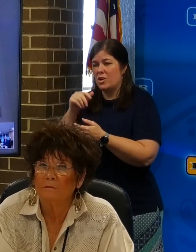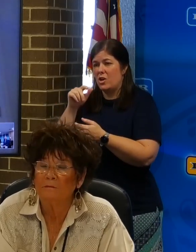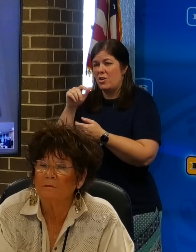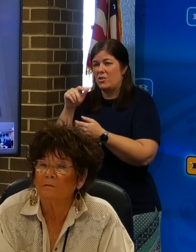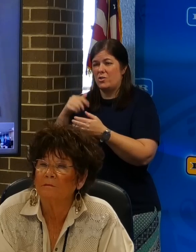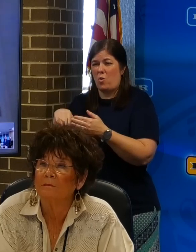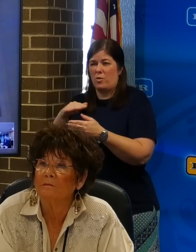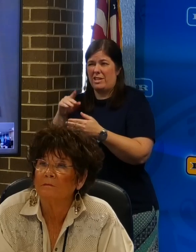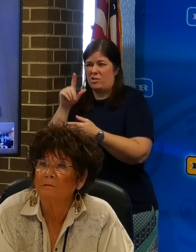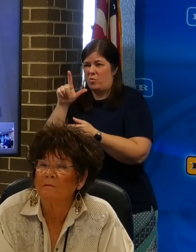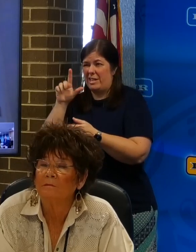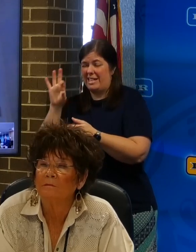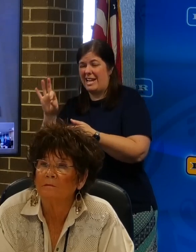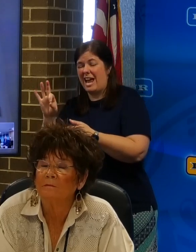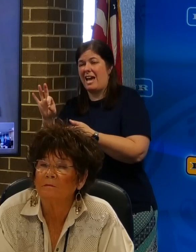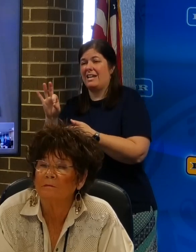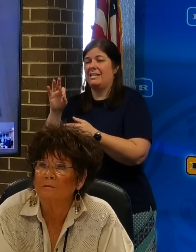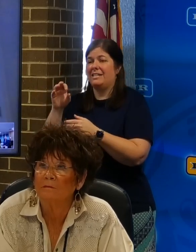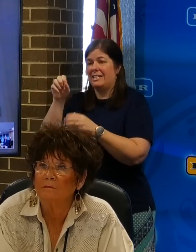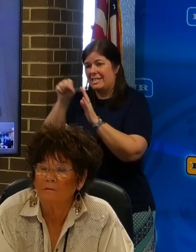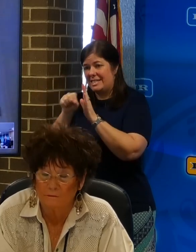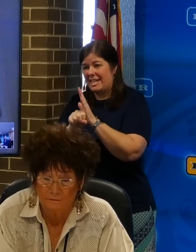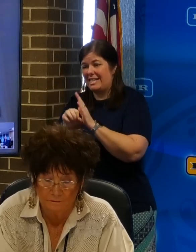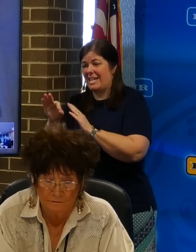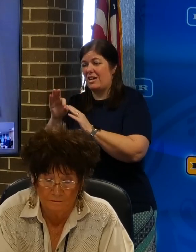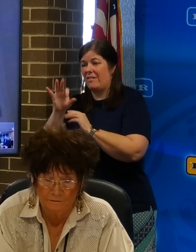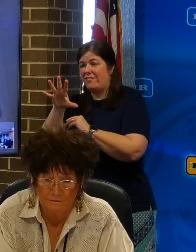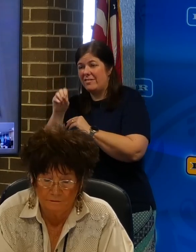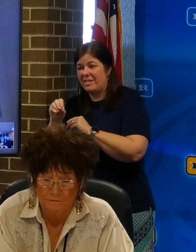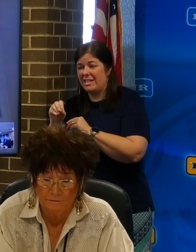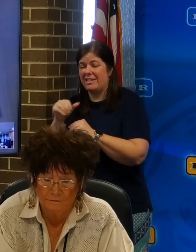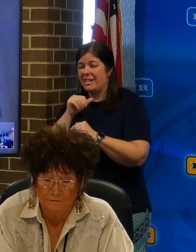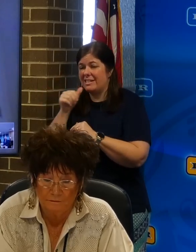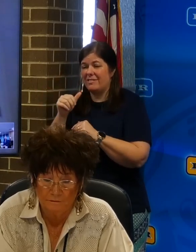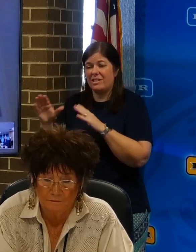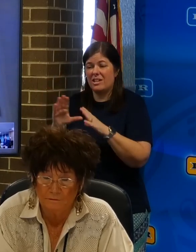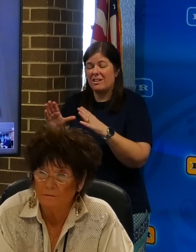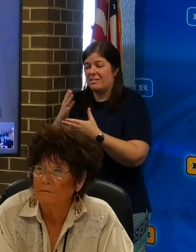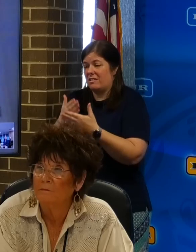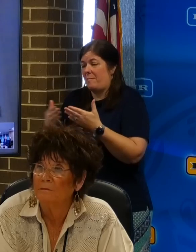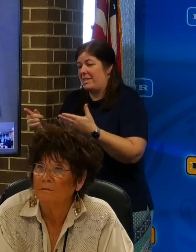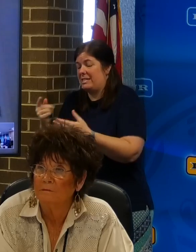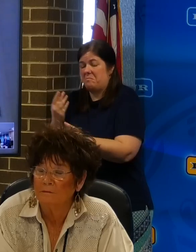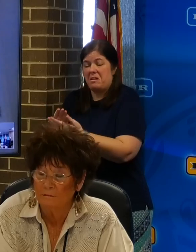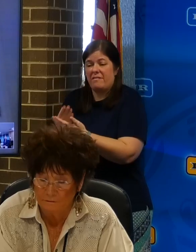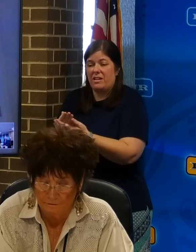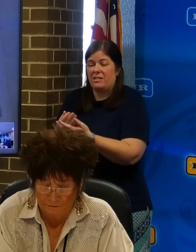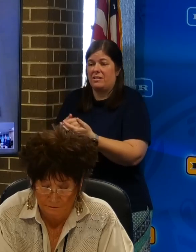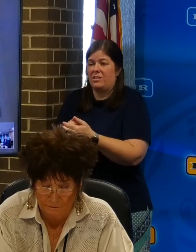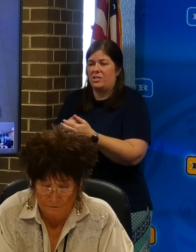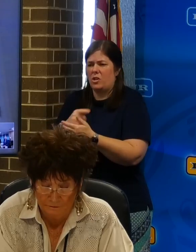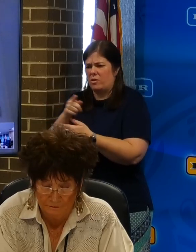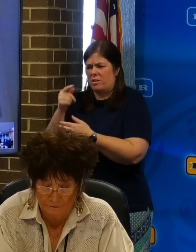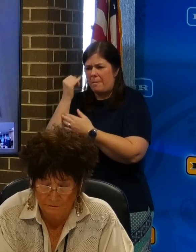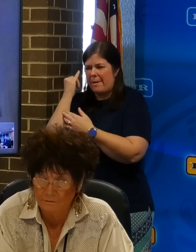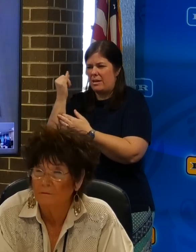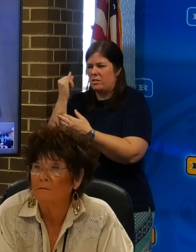out of 50. So imagine the drama that's going on in those states where people have not even